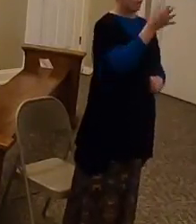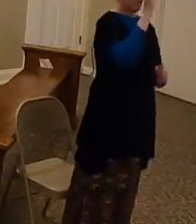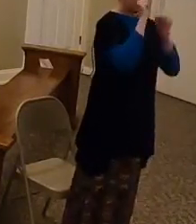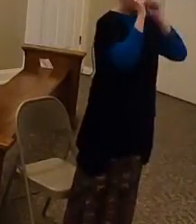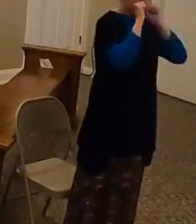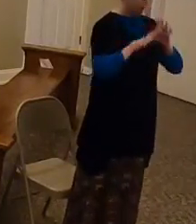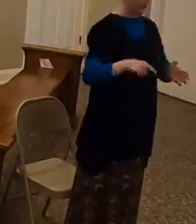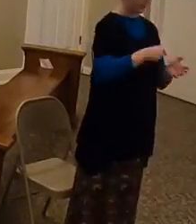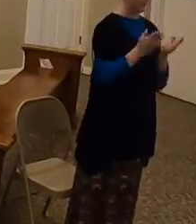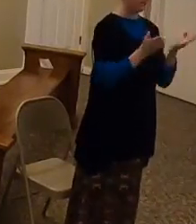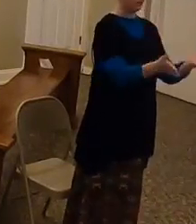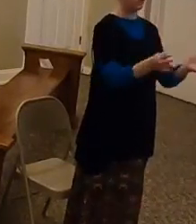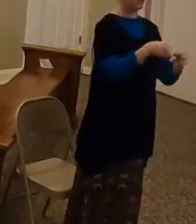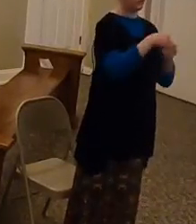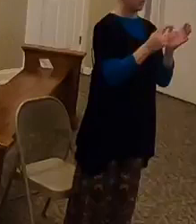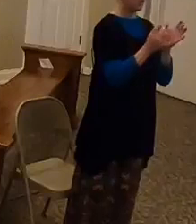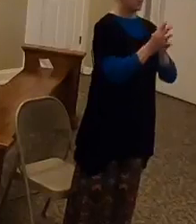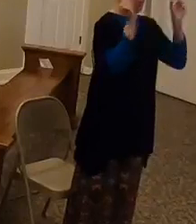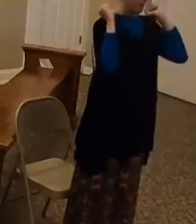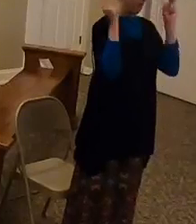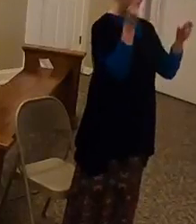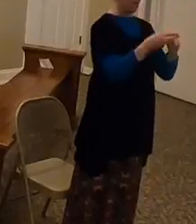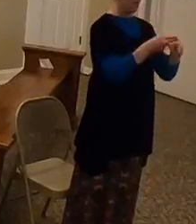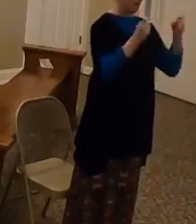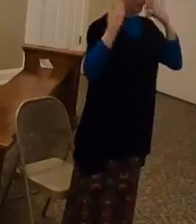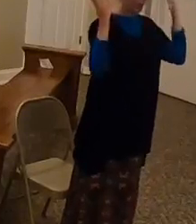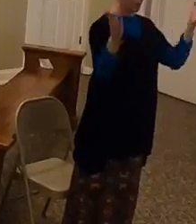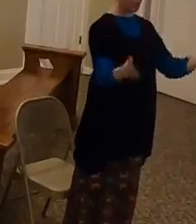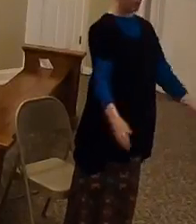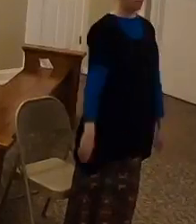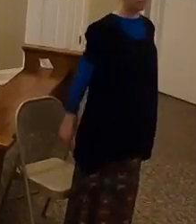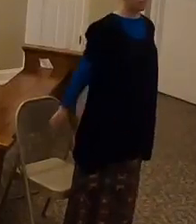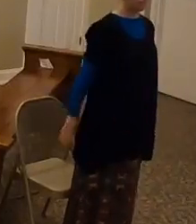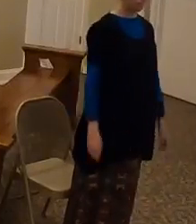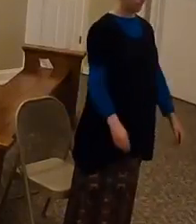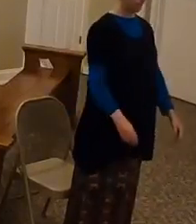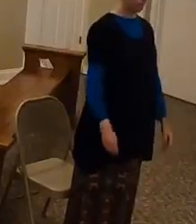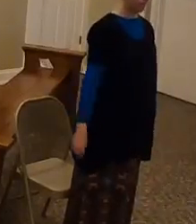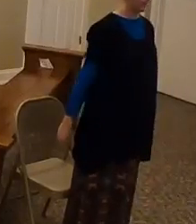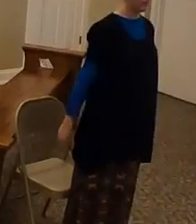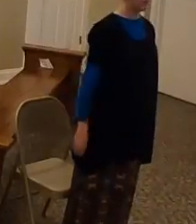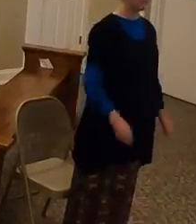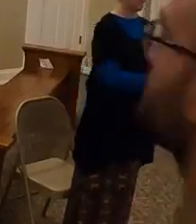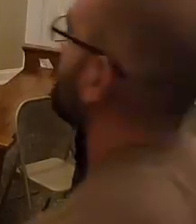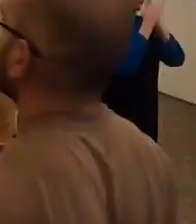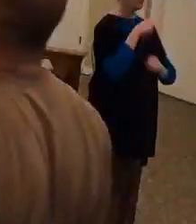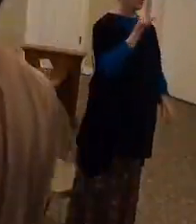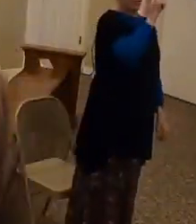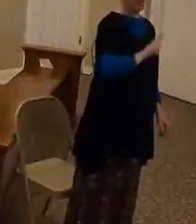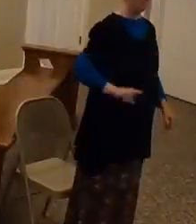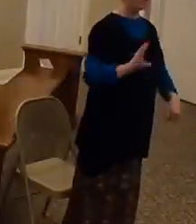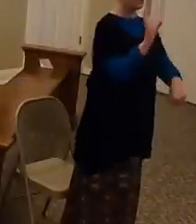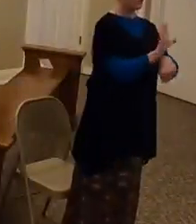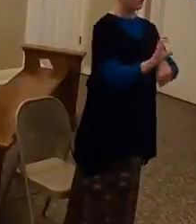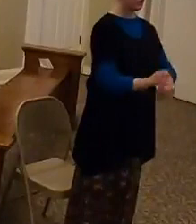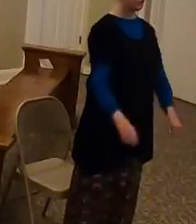we pray that you bless this offering in Jesus' mighty name. Hallelujah. Hallelujah. Let's just worship the Lord,